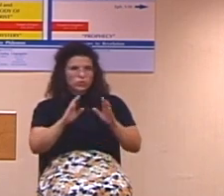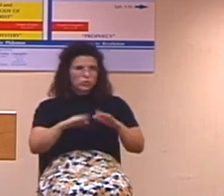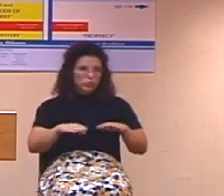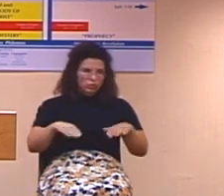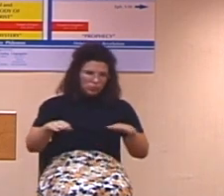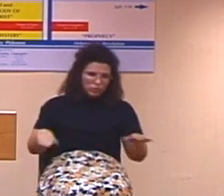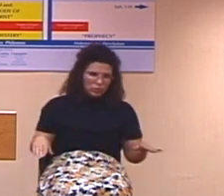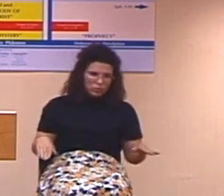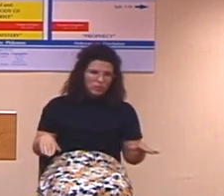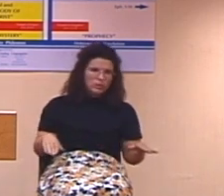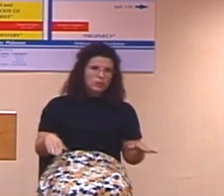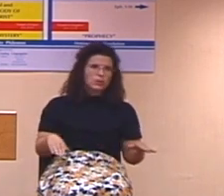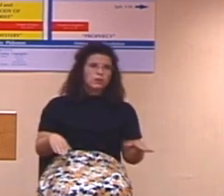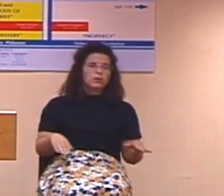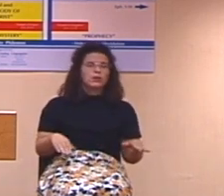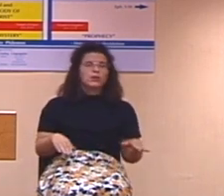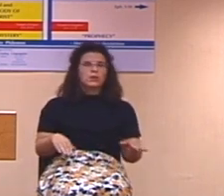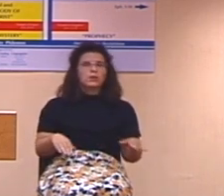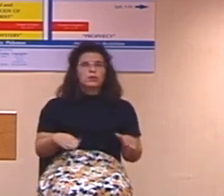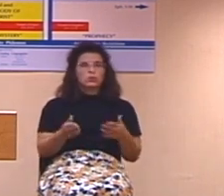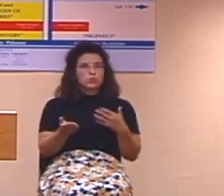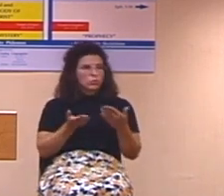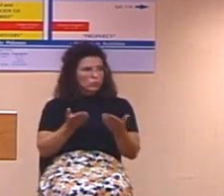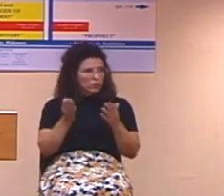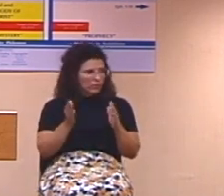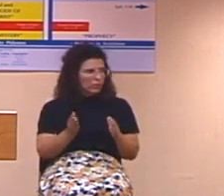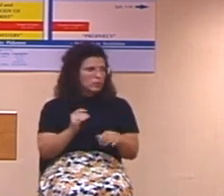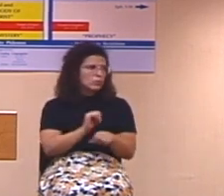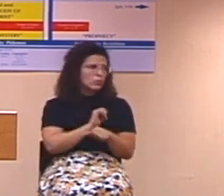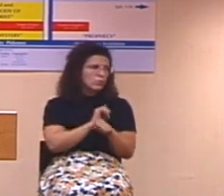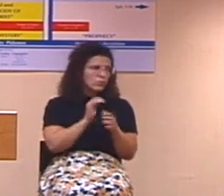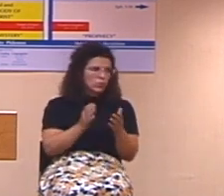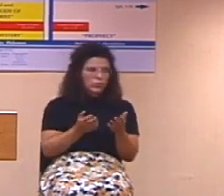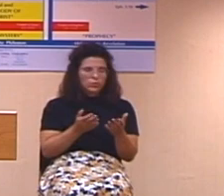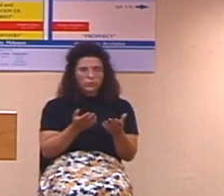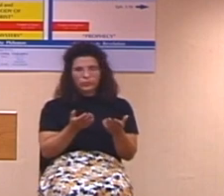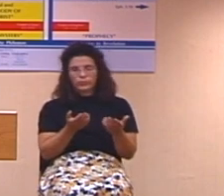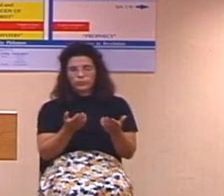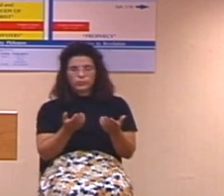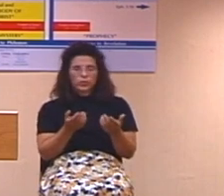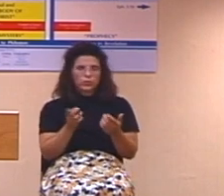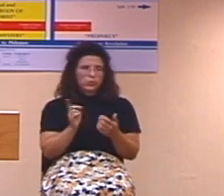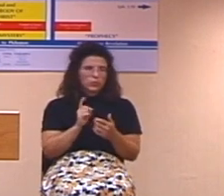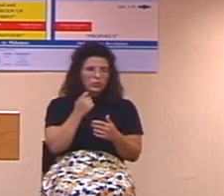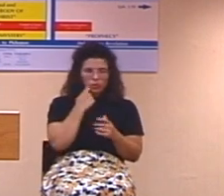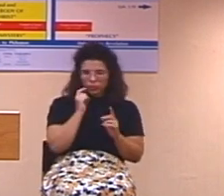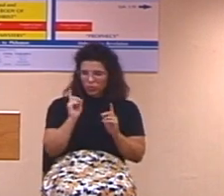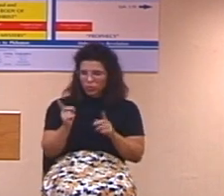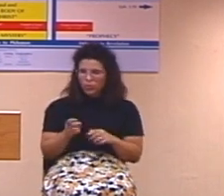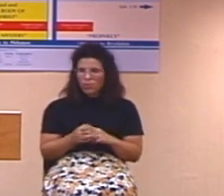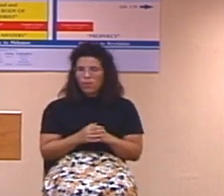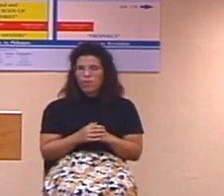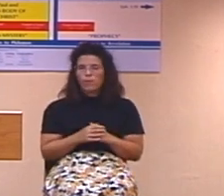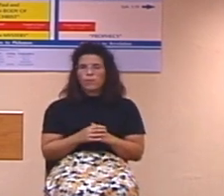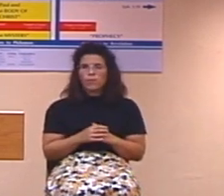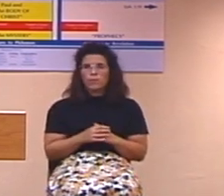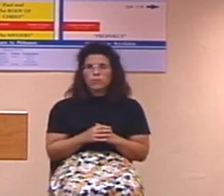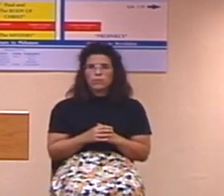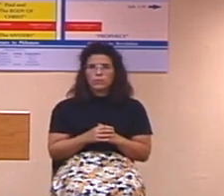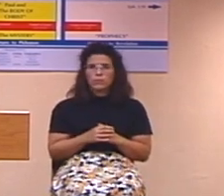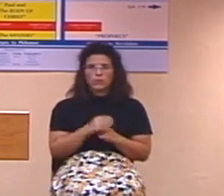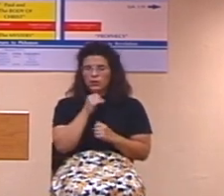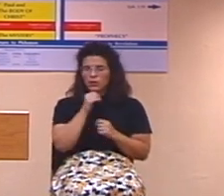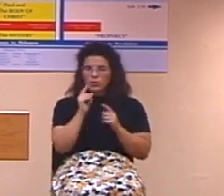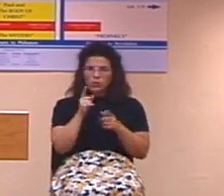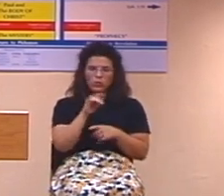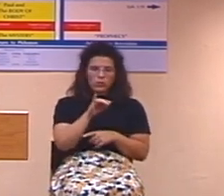children. Then he says servants, employees, employer really. Where did he just go? He didn't go